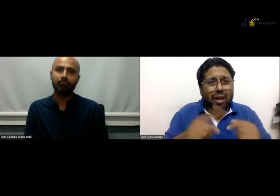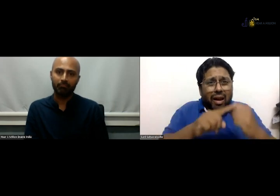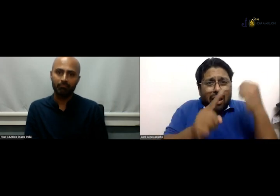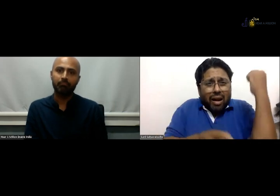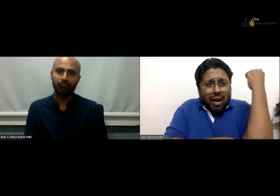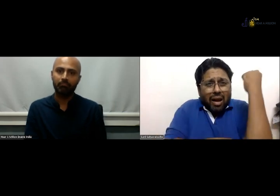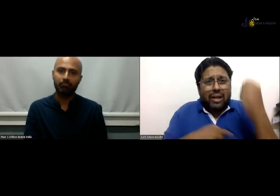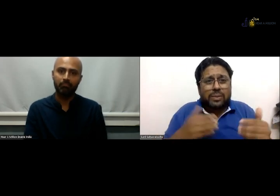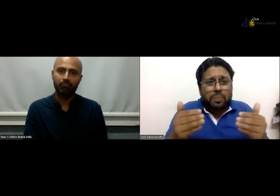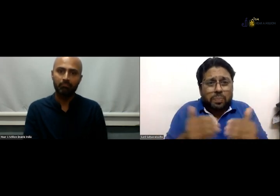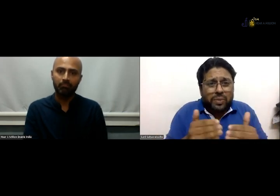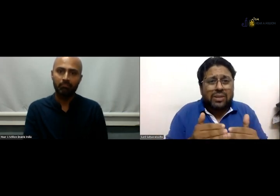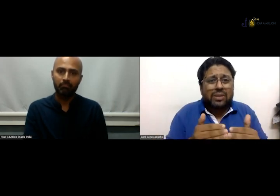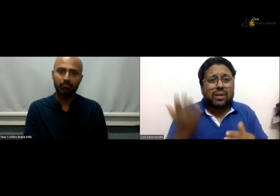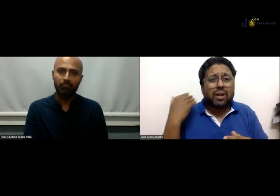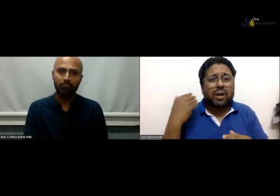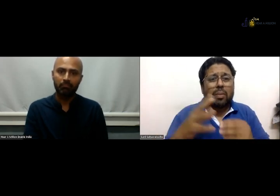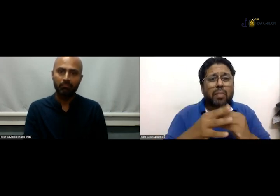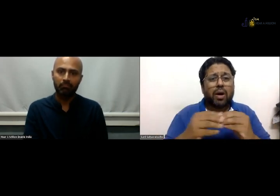days.